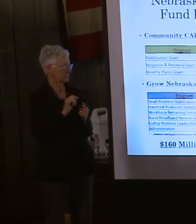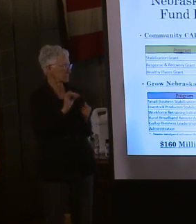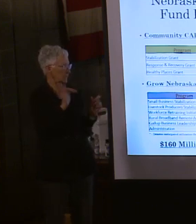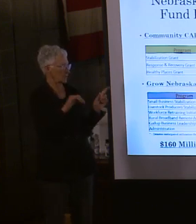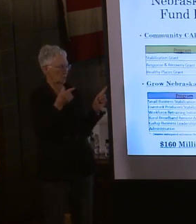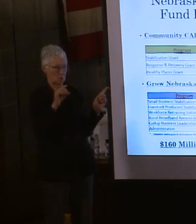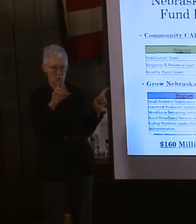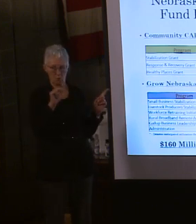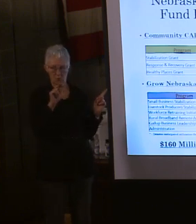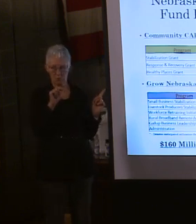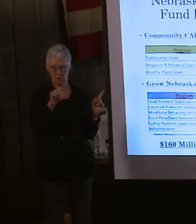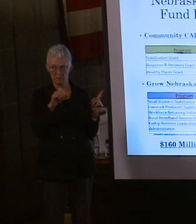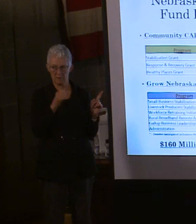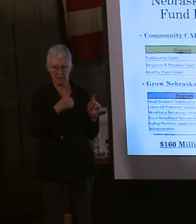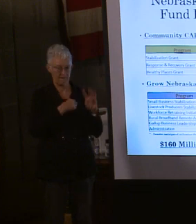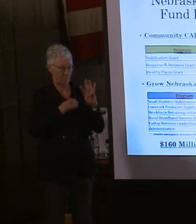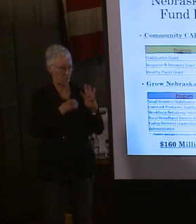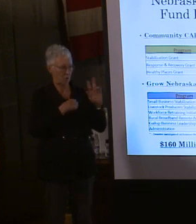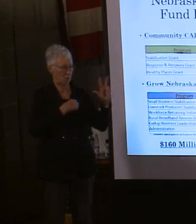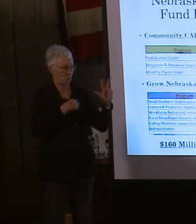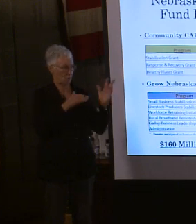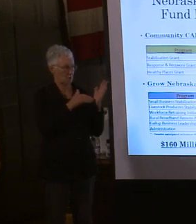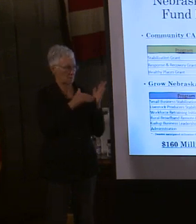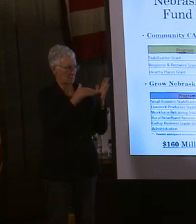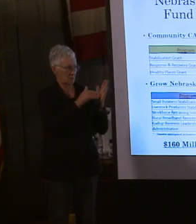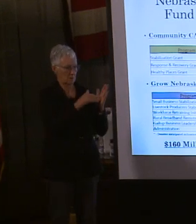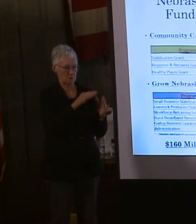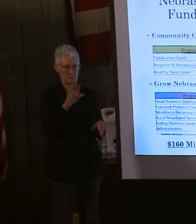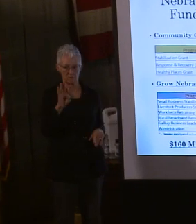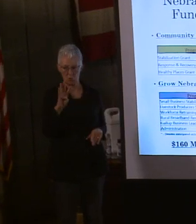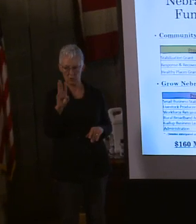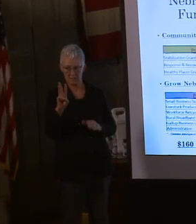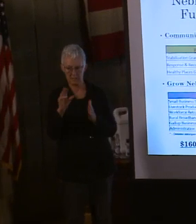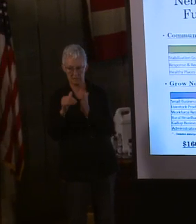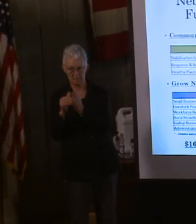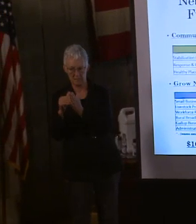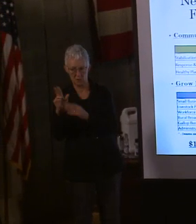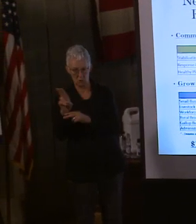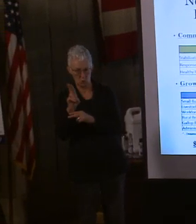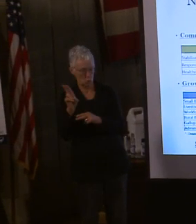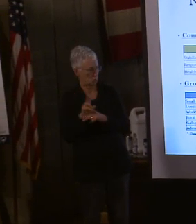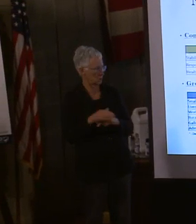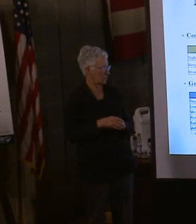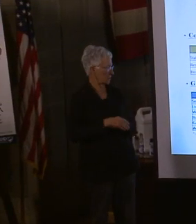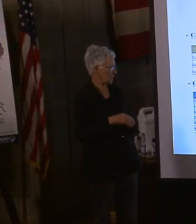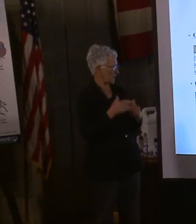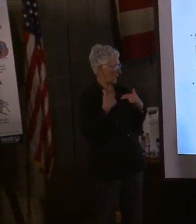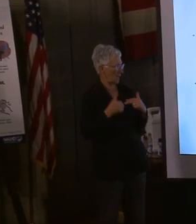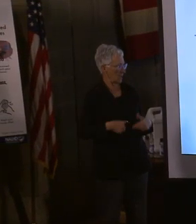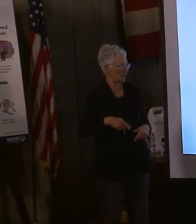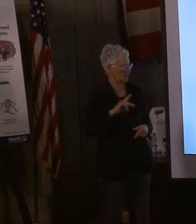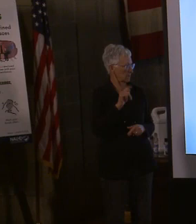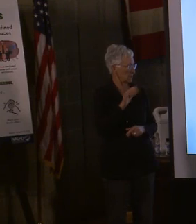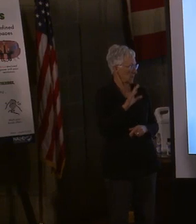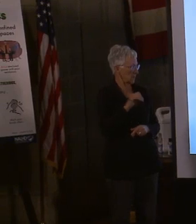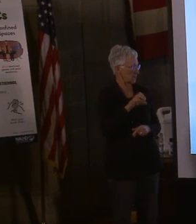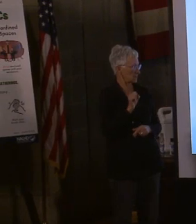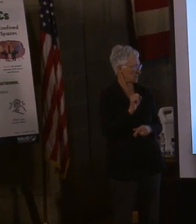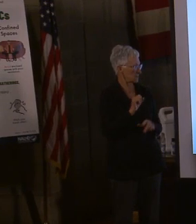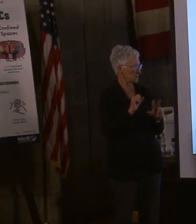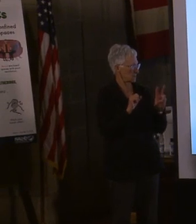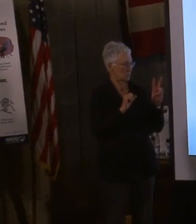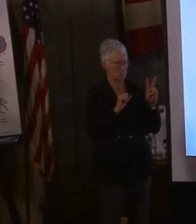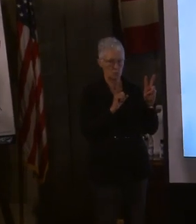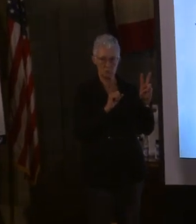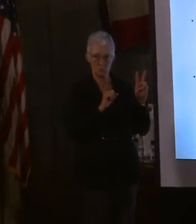we had $43 million set aside, $36 million were used. For our Healthy Places, we had $2 million set aside, $331,000